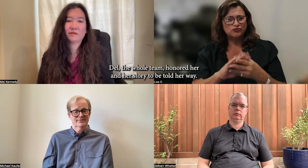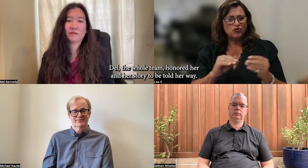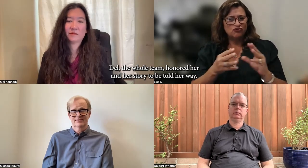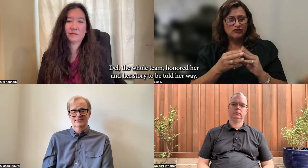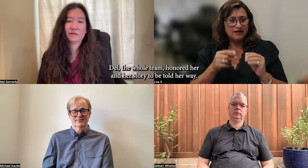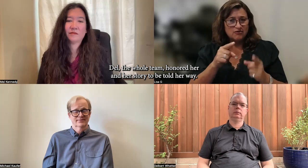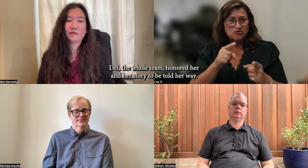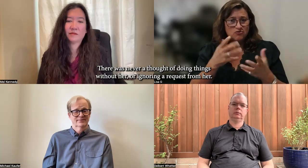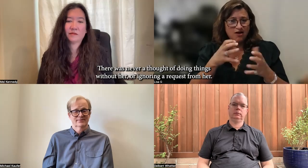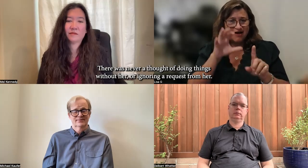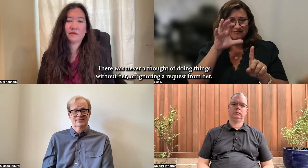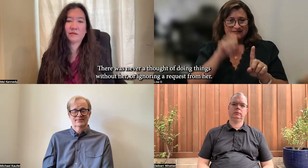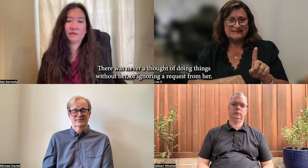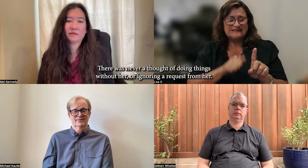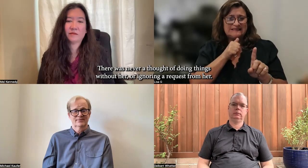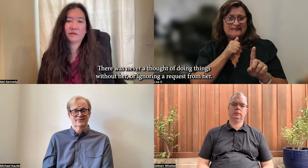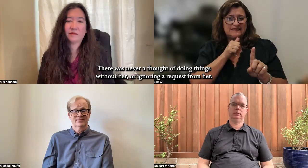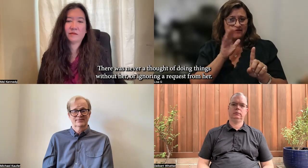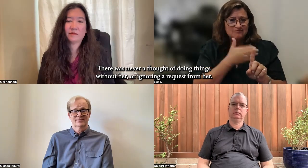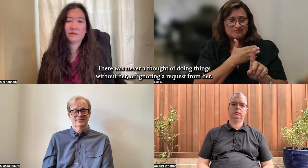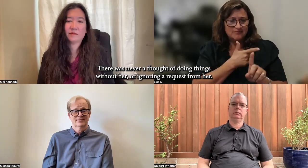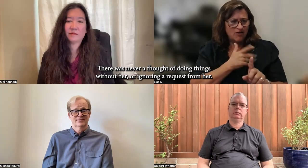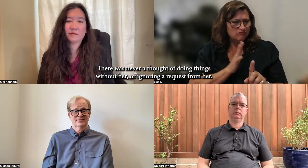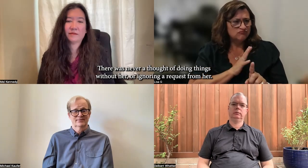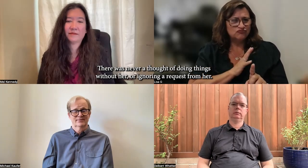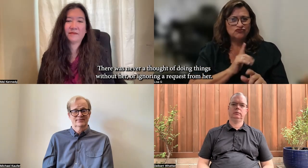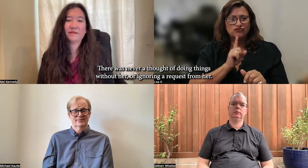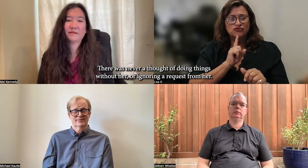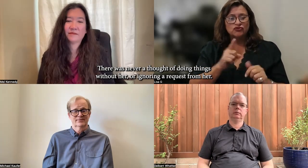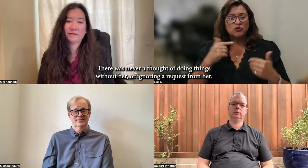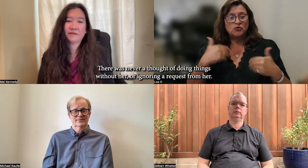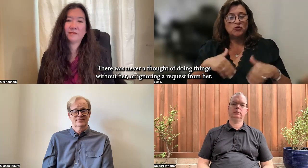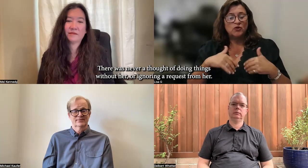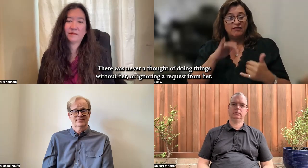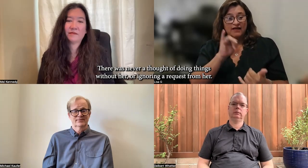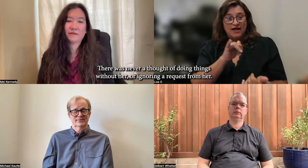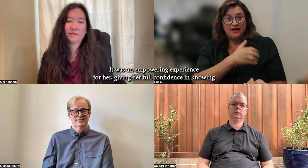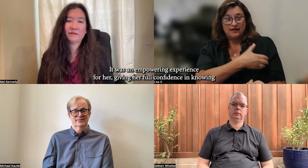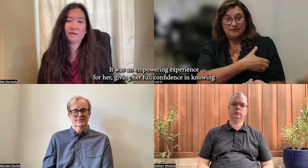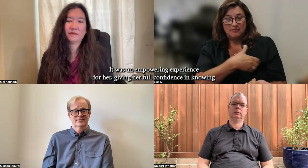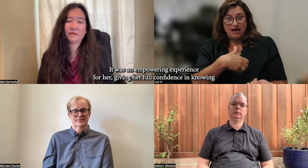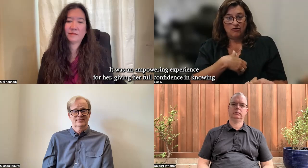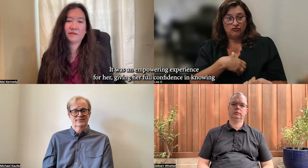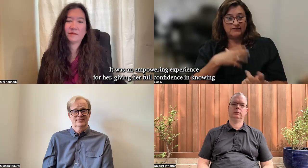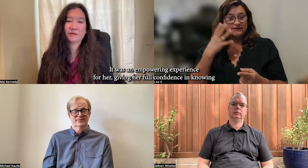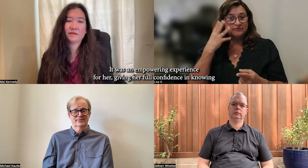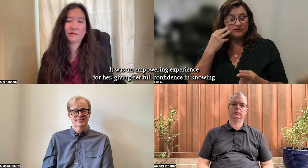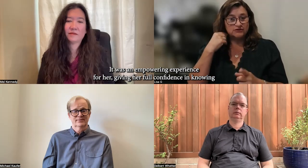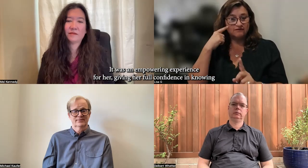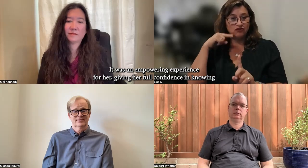team honored her and her story to be told her way. There was never a thought of doing things without her or ignoring a request from her. It was an empowering